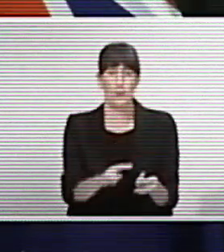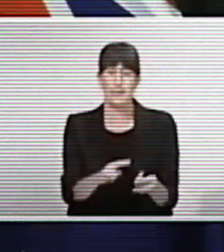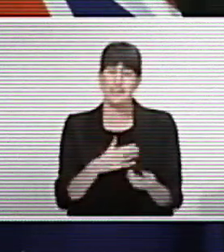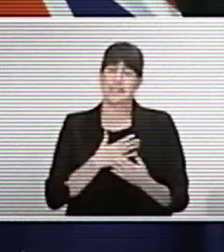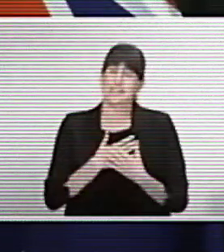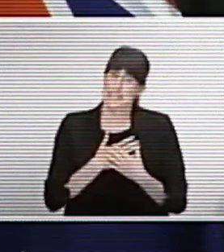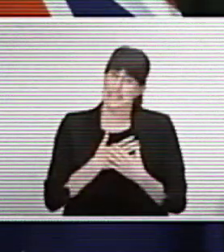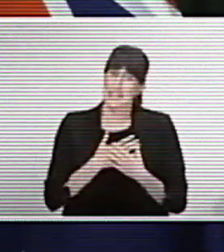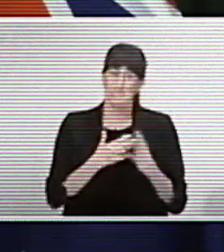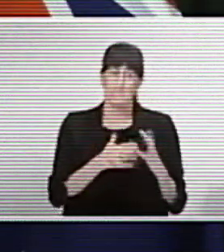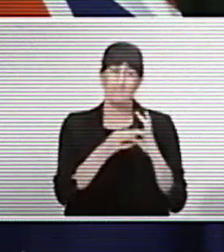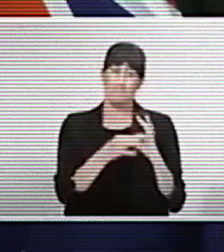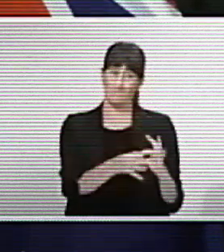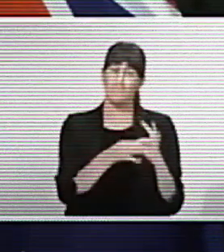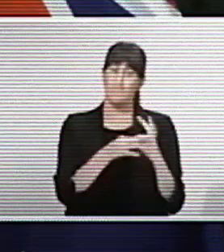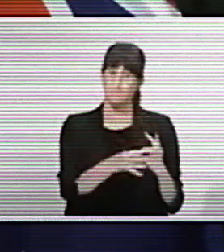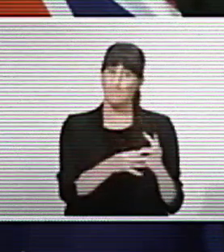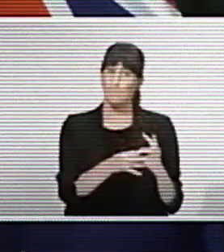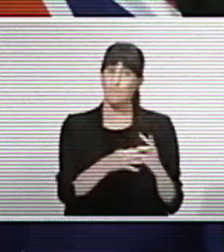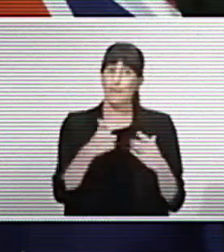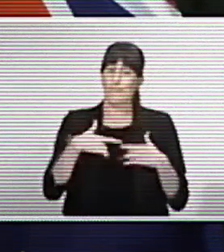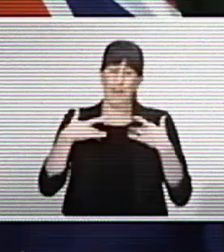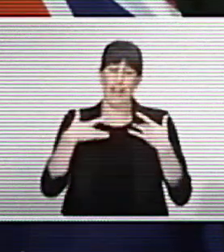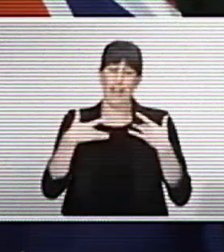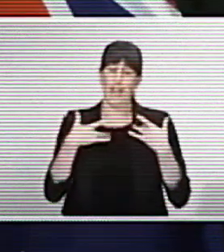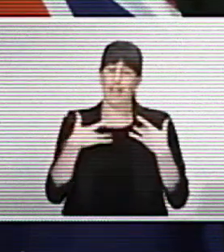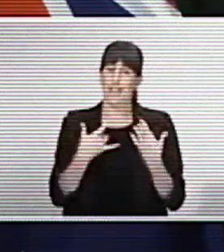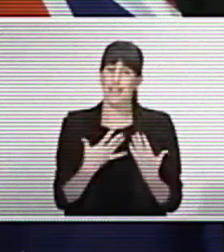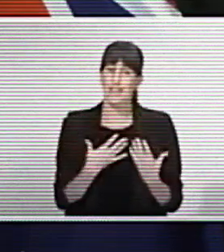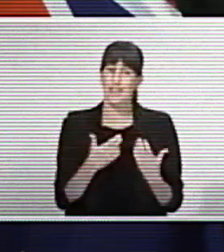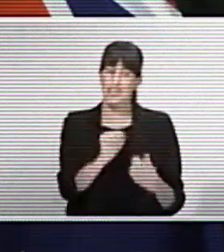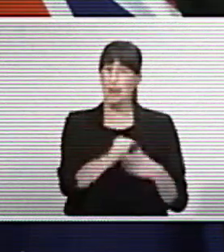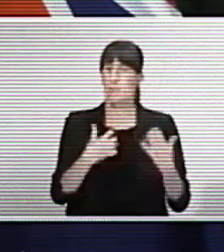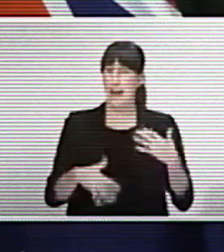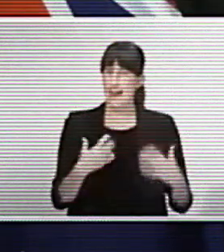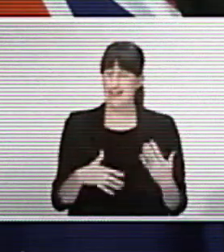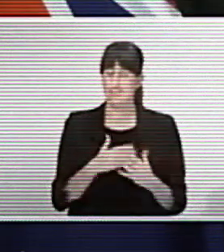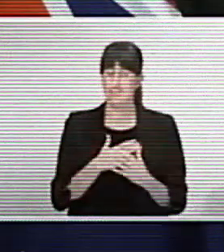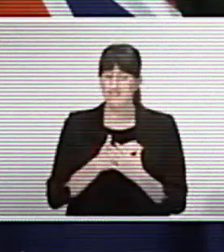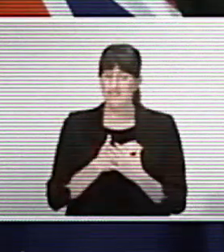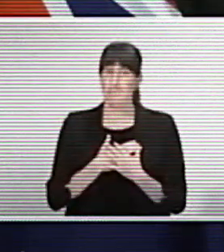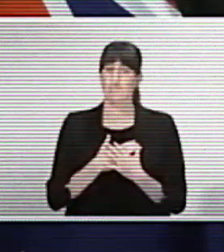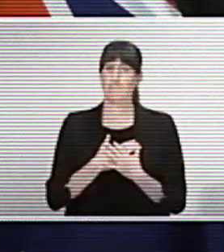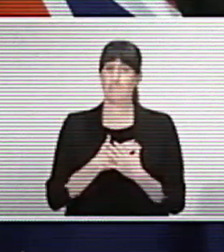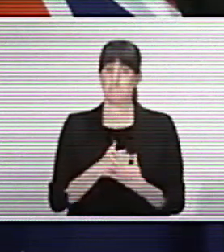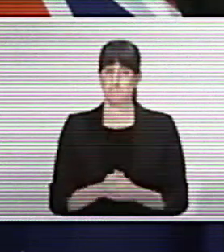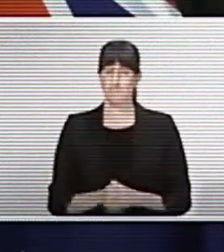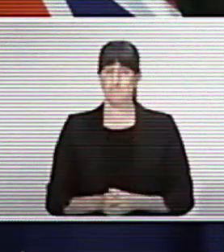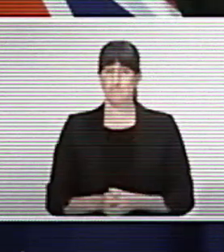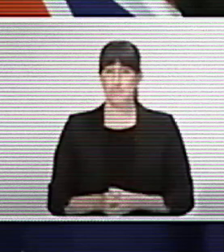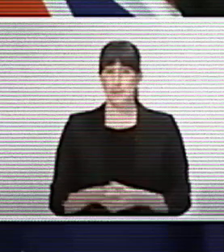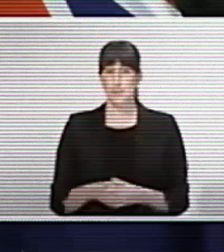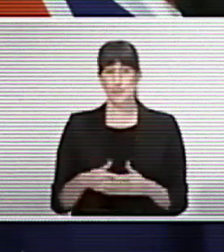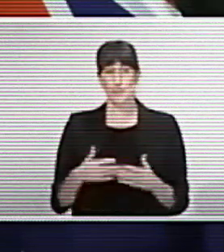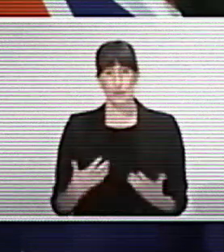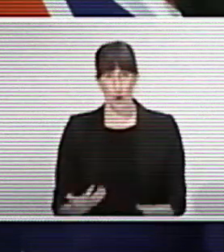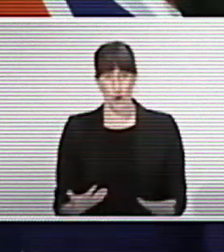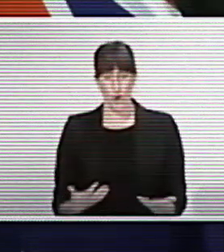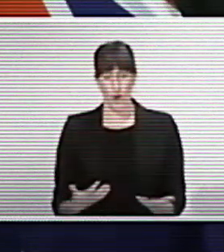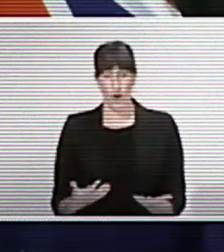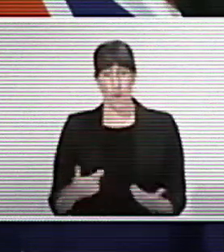facing, and so too do the people that I work with on a daily basis. And while it in itself